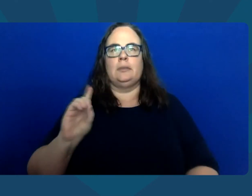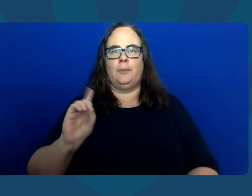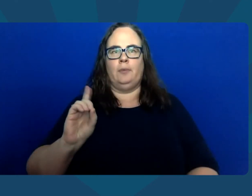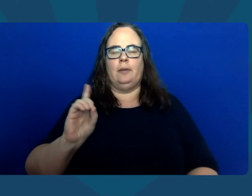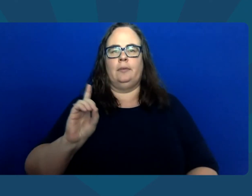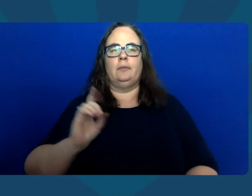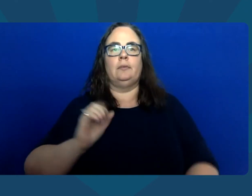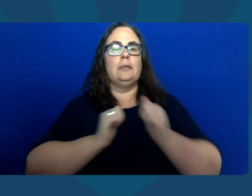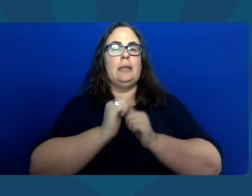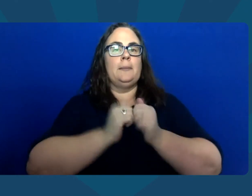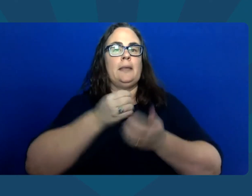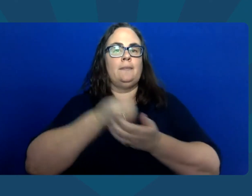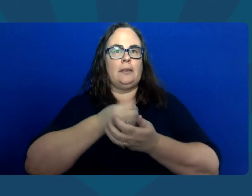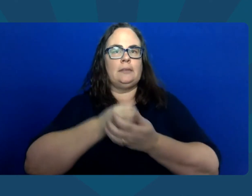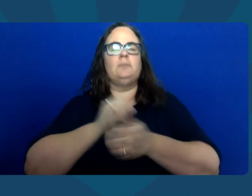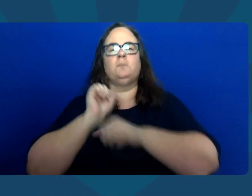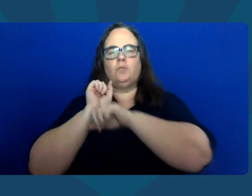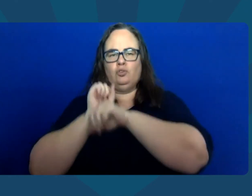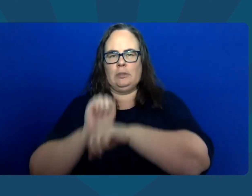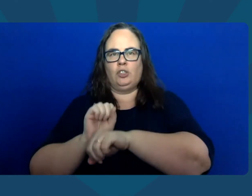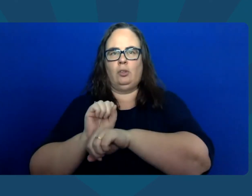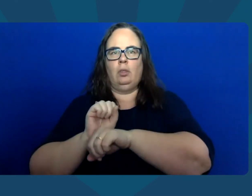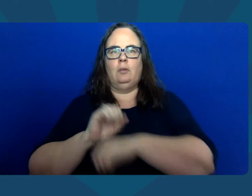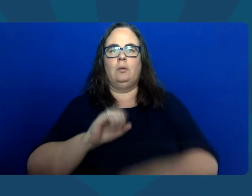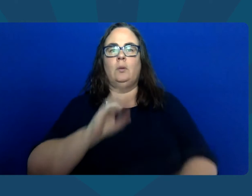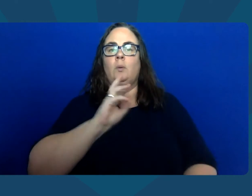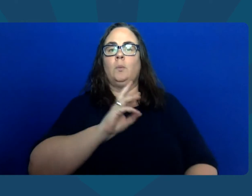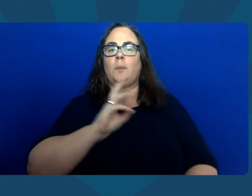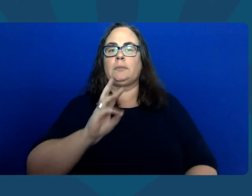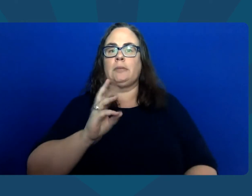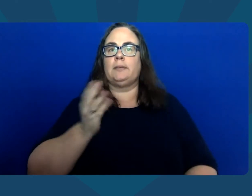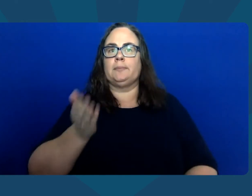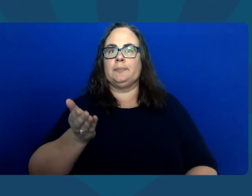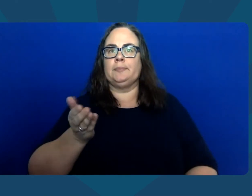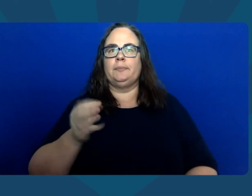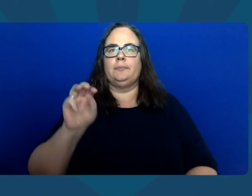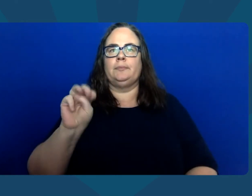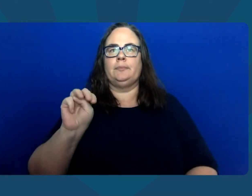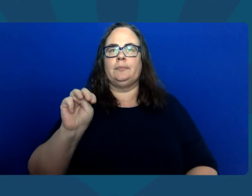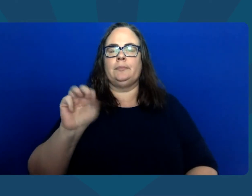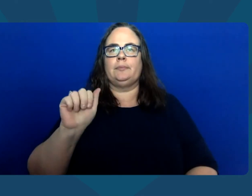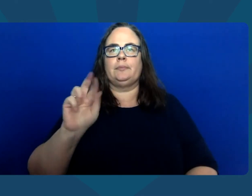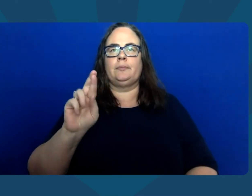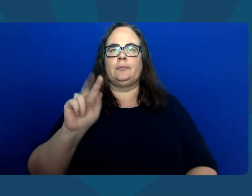Party, Democratic. Campaign funding, traditional. Website,